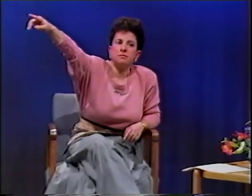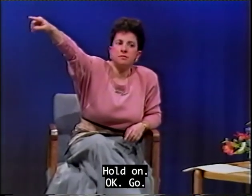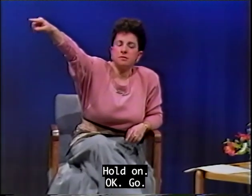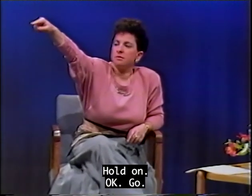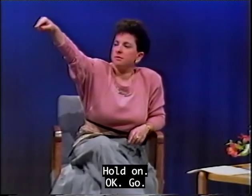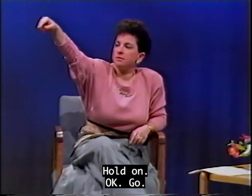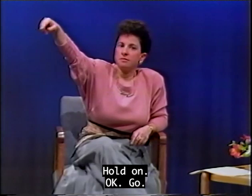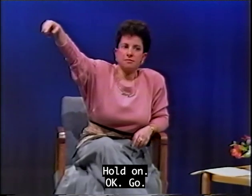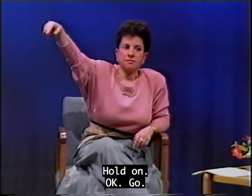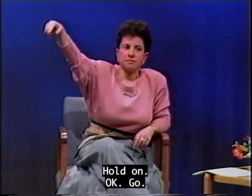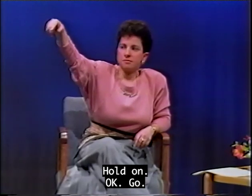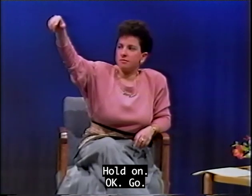Hold on.